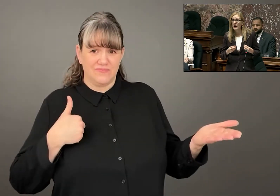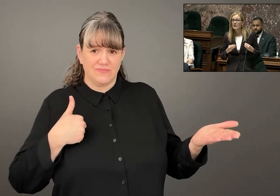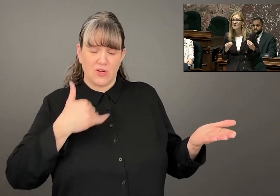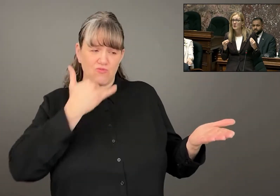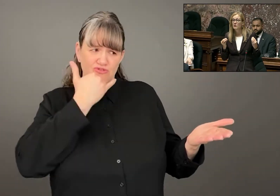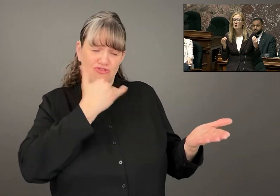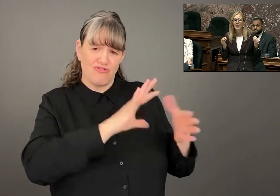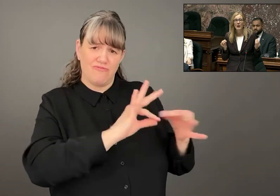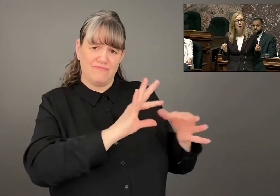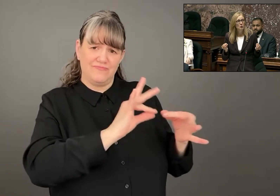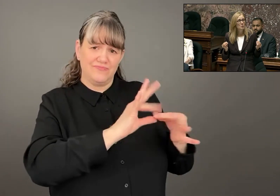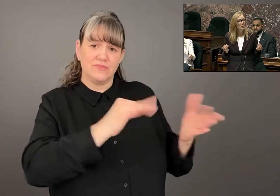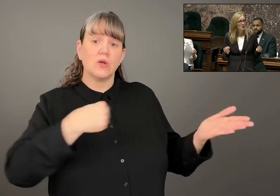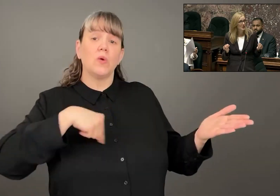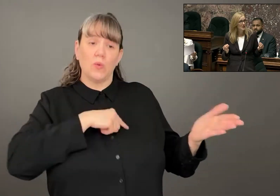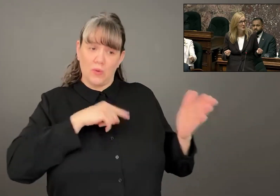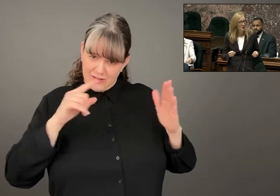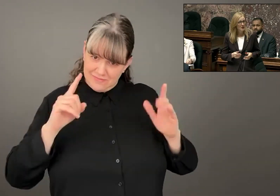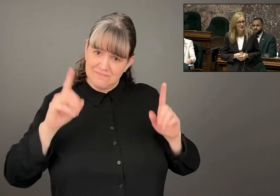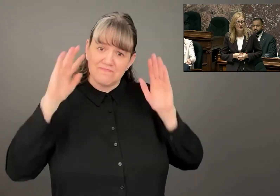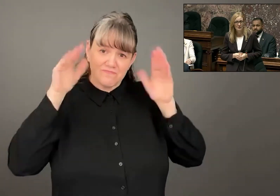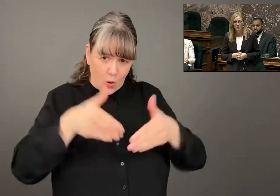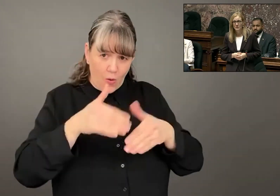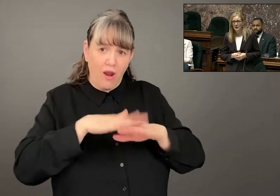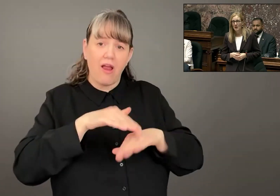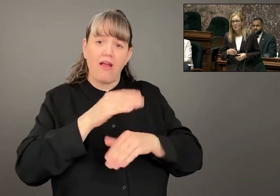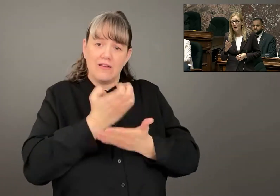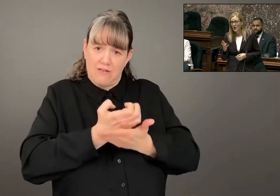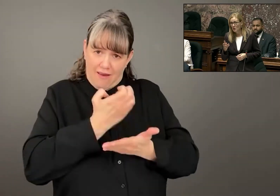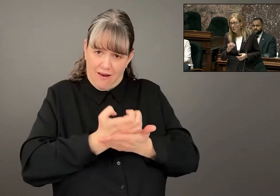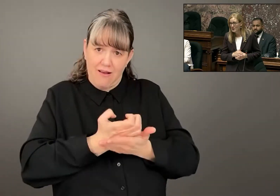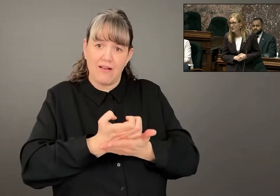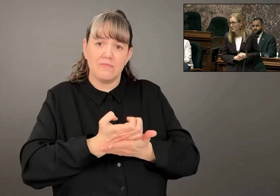diversification, and I can speak from my own personal experience.